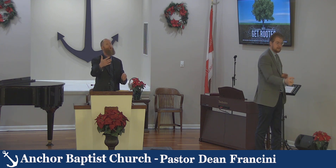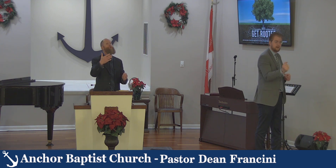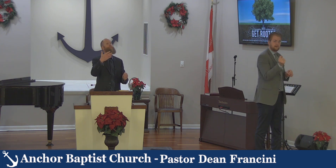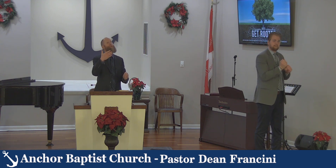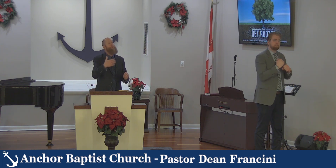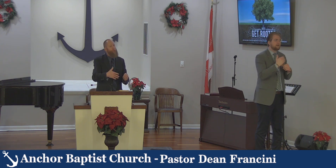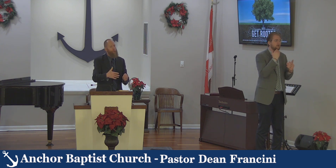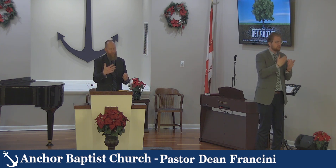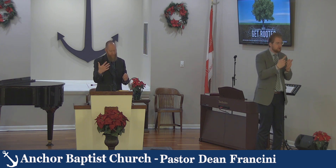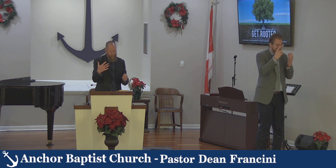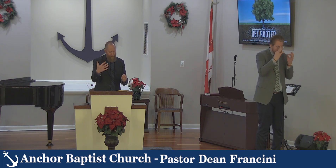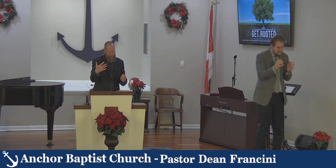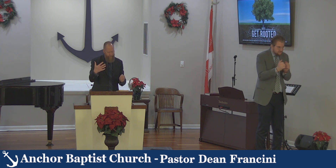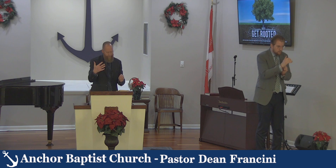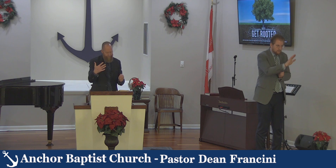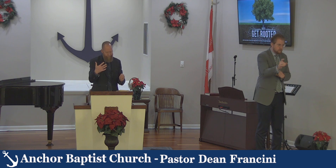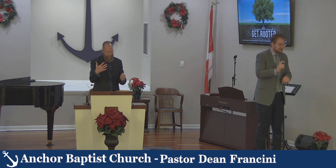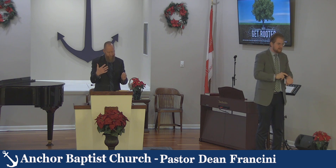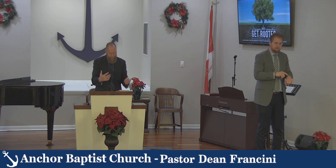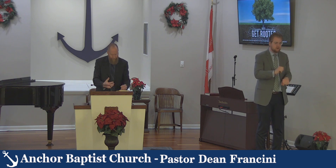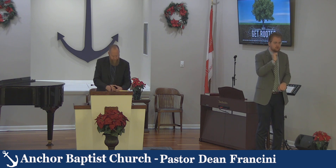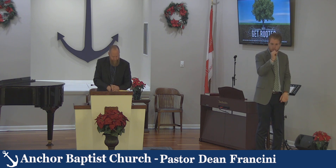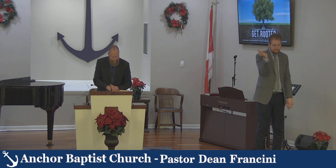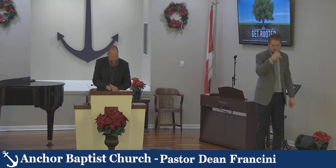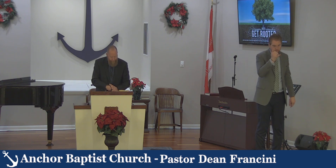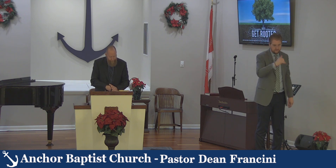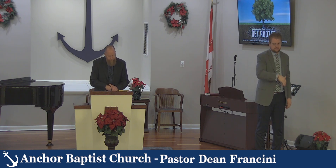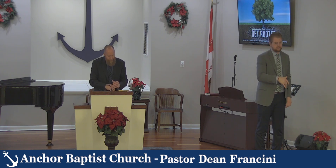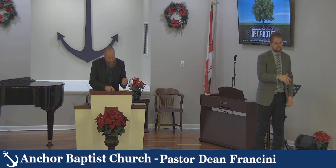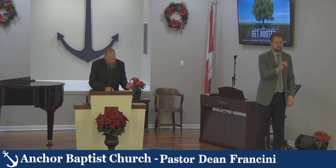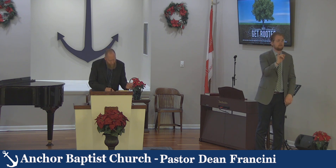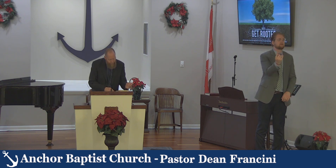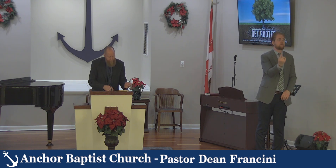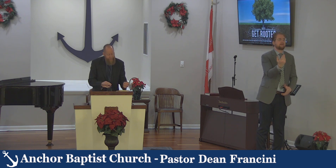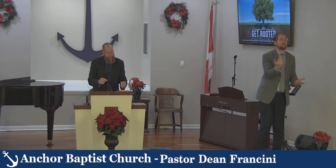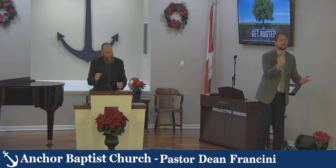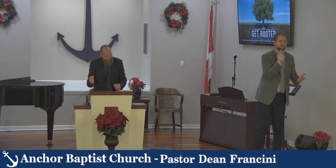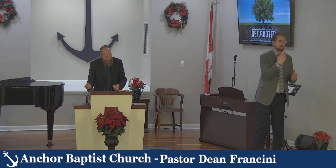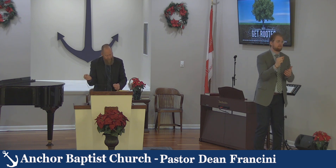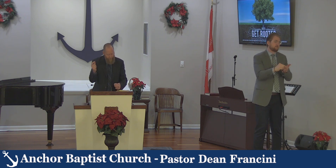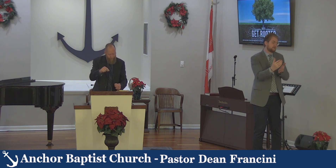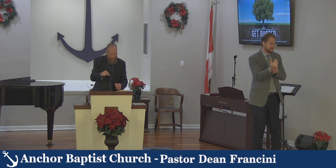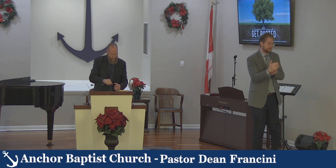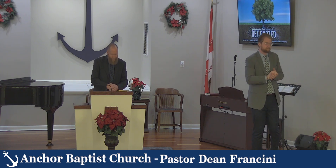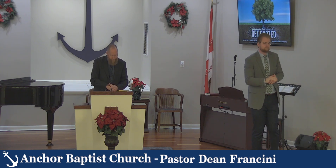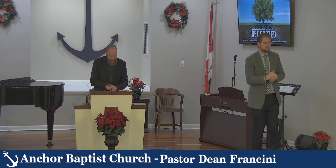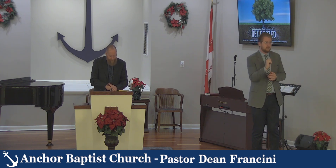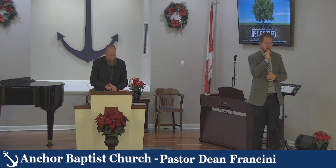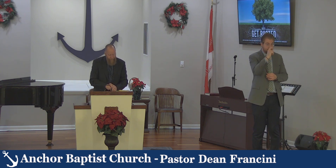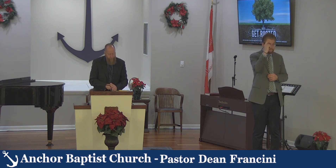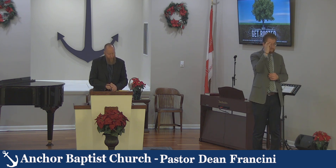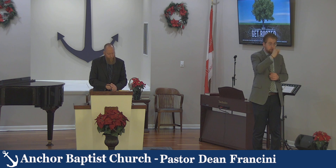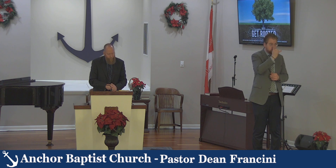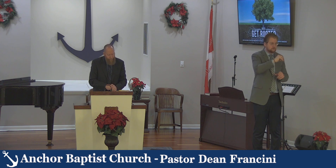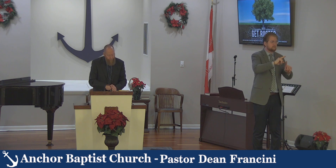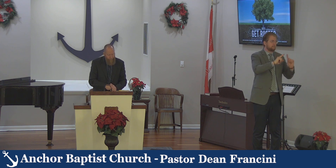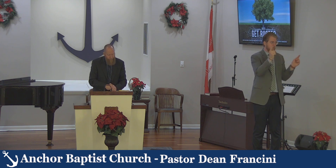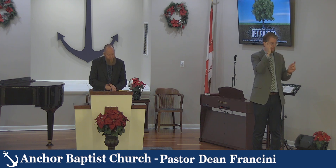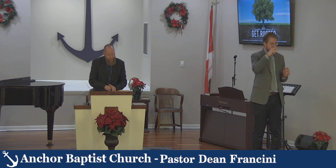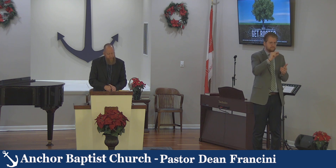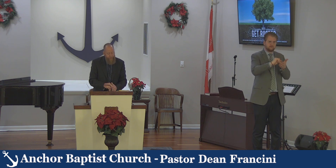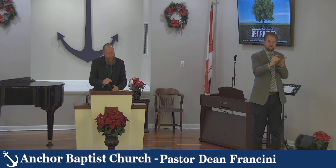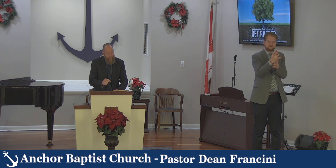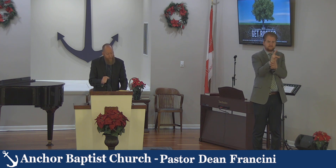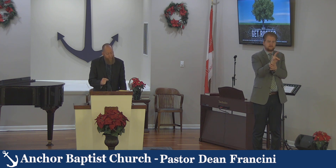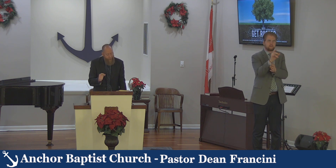time. Don't be foolish. That's all he's saying in verse 15. Not as fools, but as wise. Verse 17. Wherefore, be